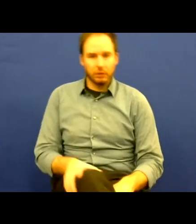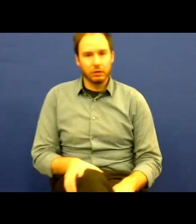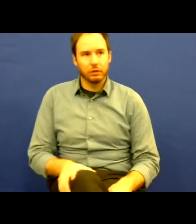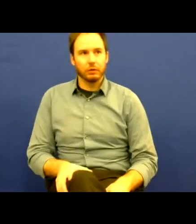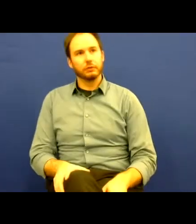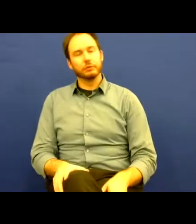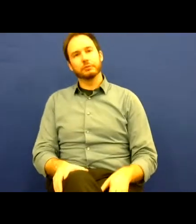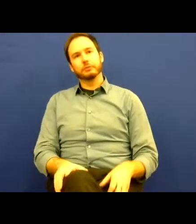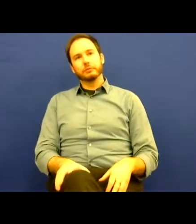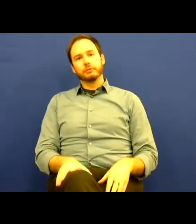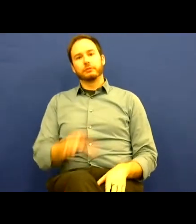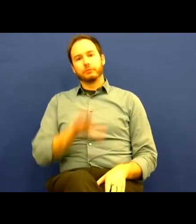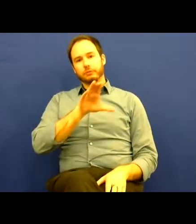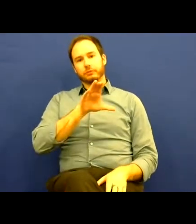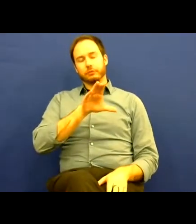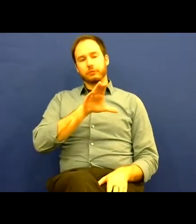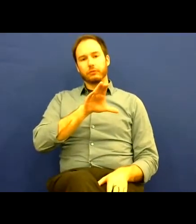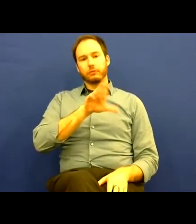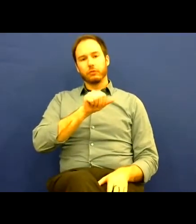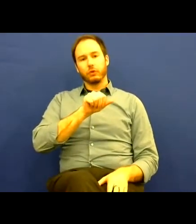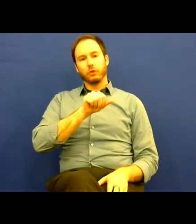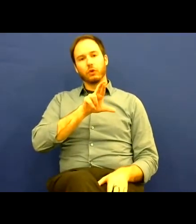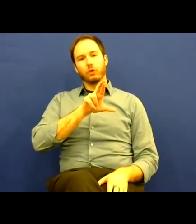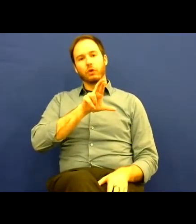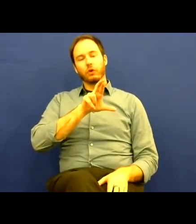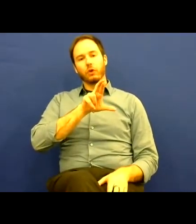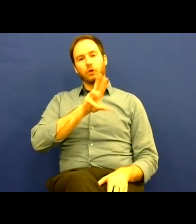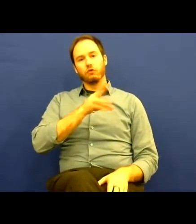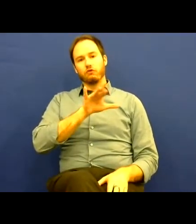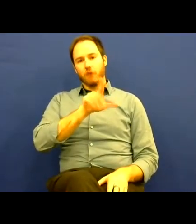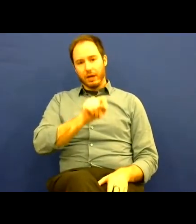what's the last name of it? Cartwright's Inn. Thank you.